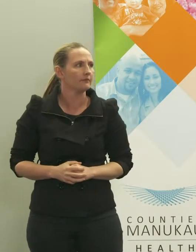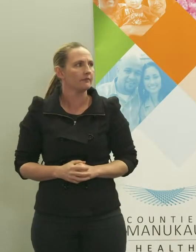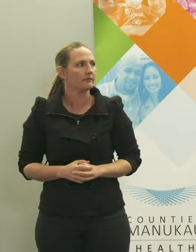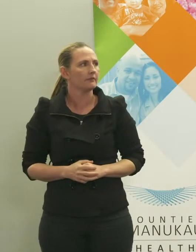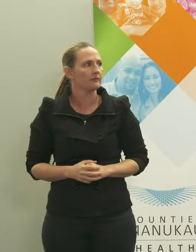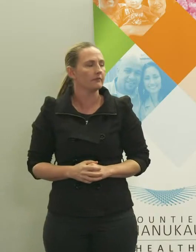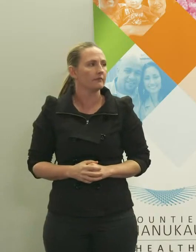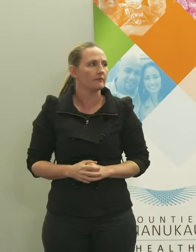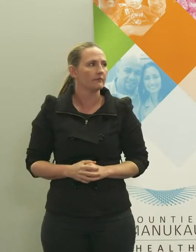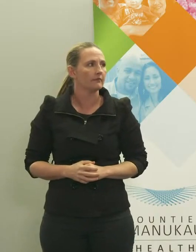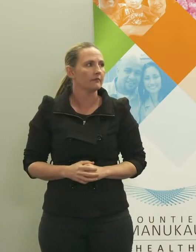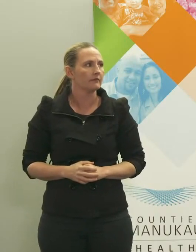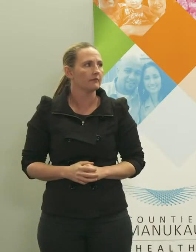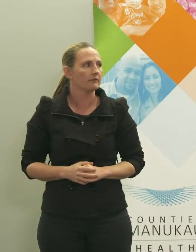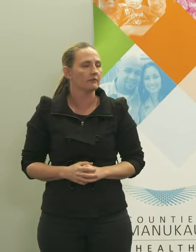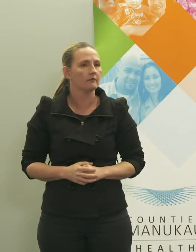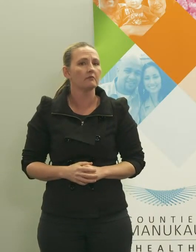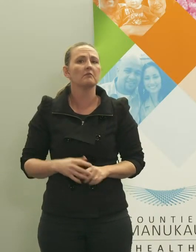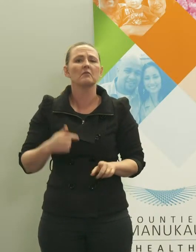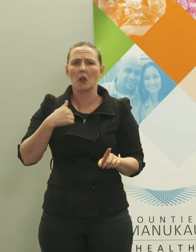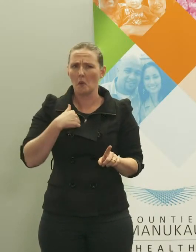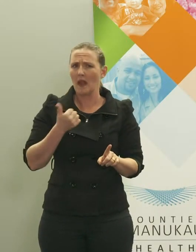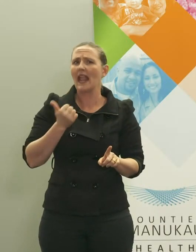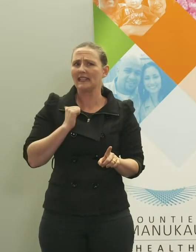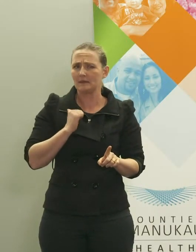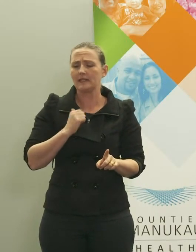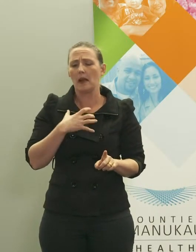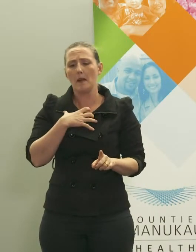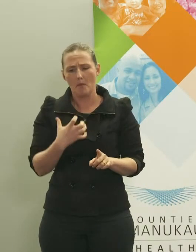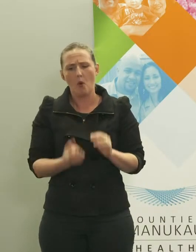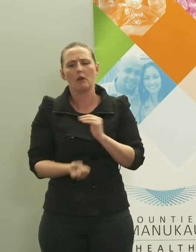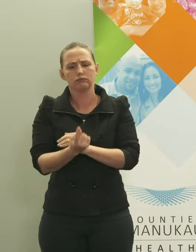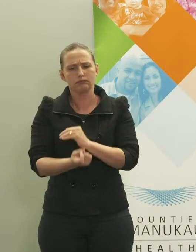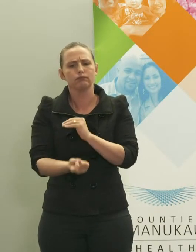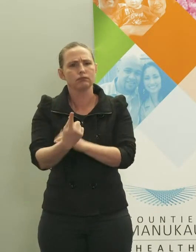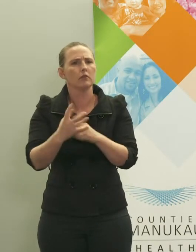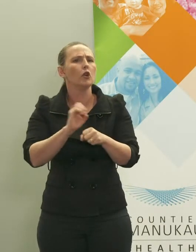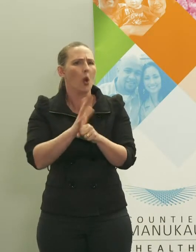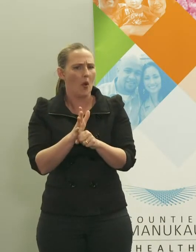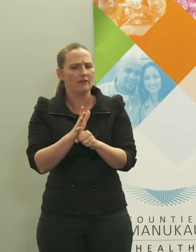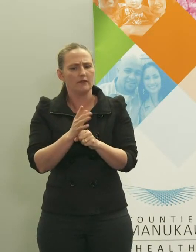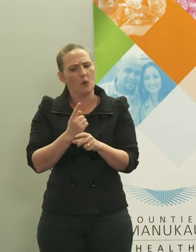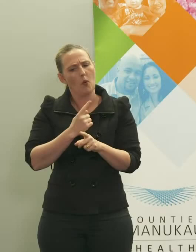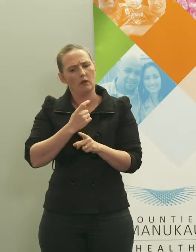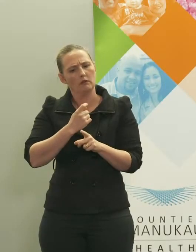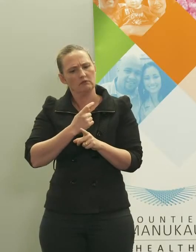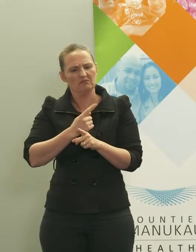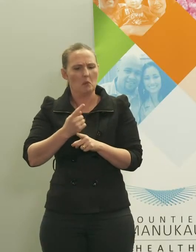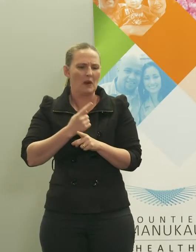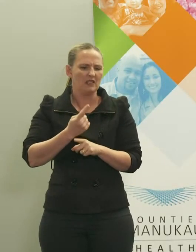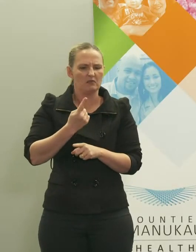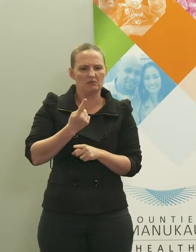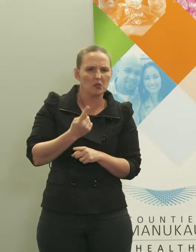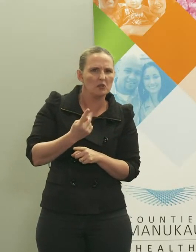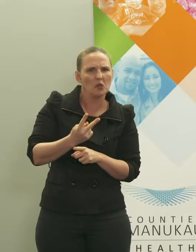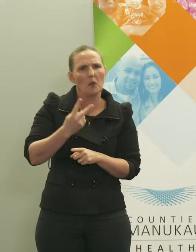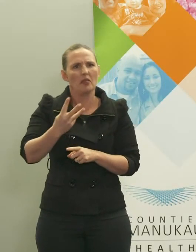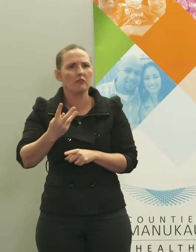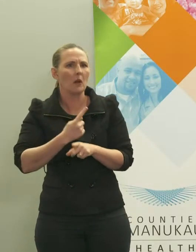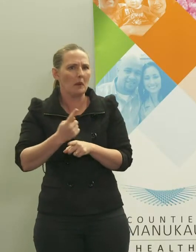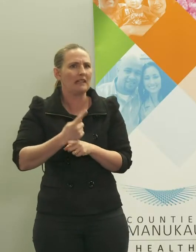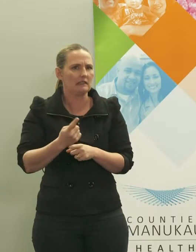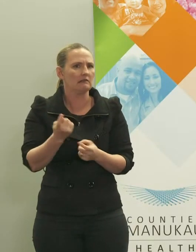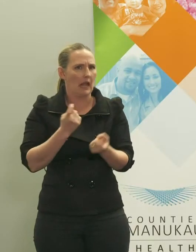see cases for probably another few weeks. Sorry. Did Auckland reach its